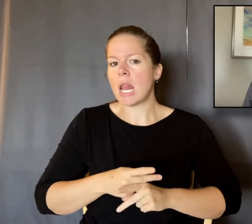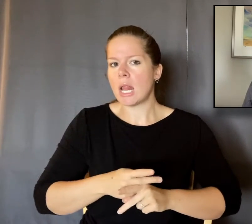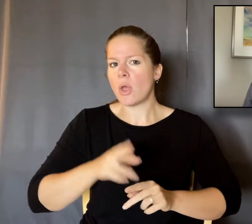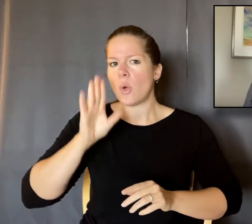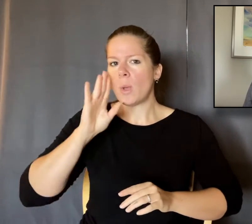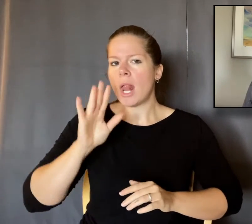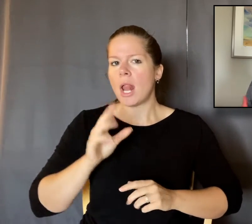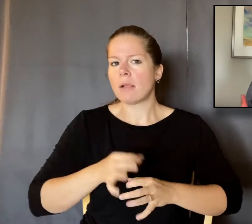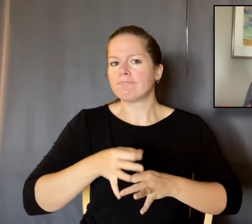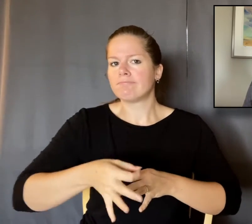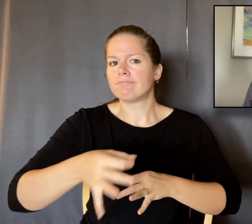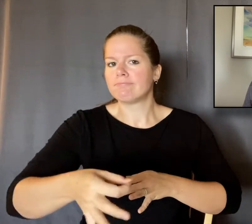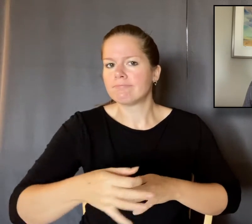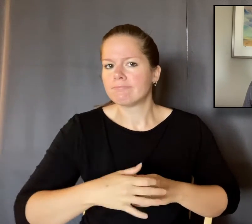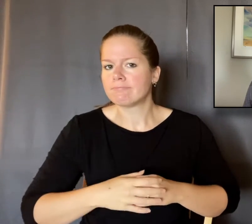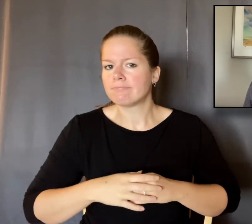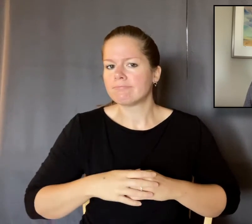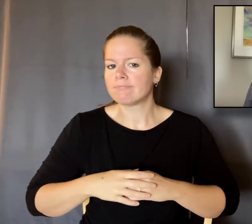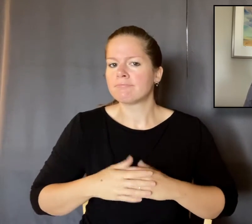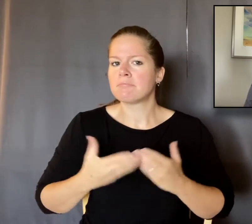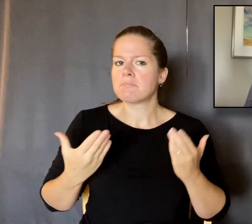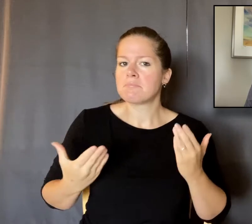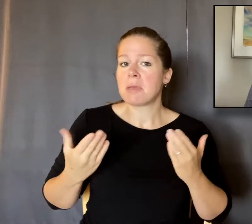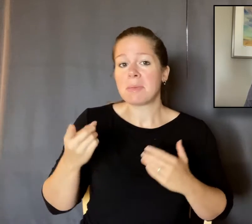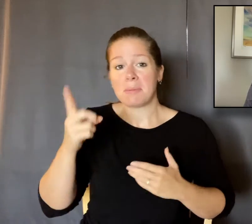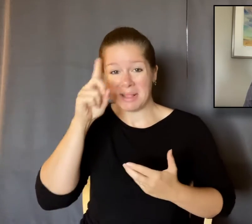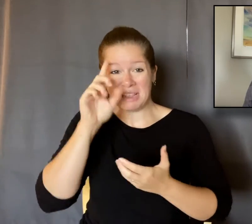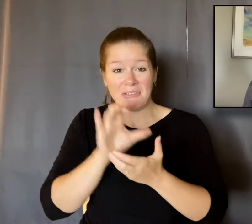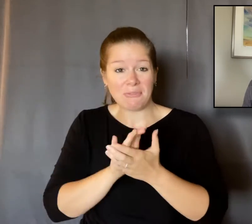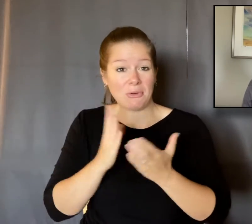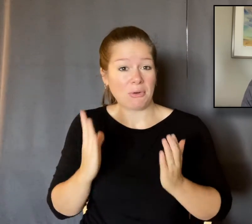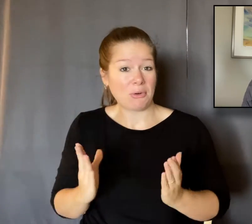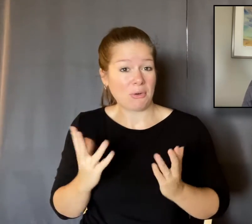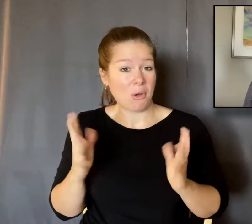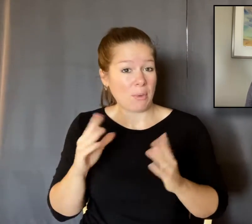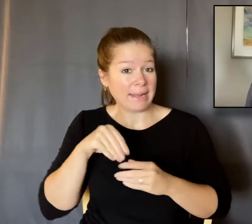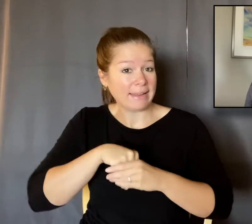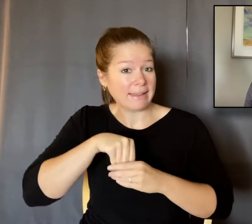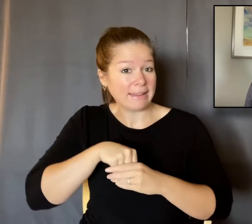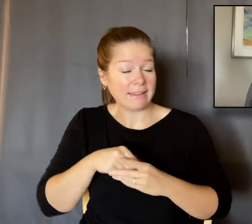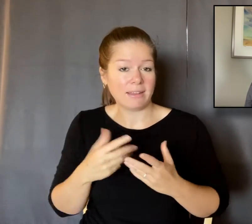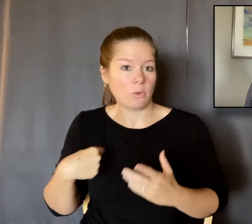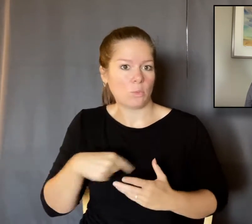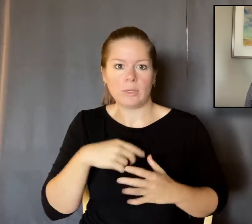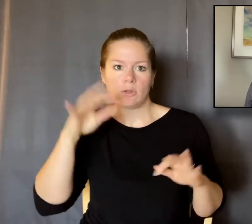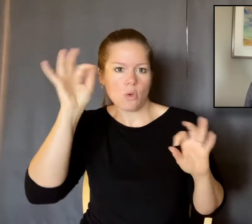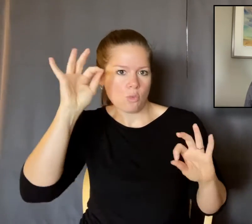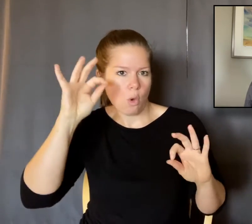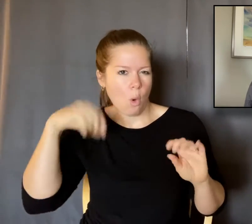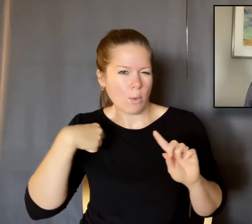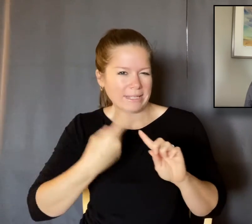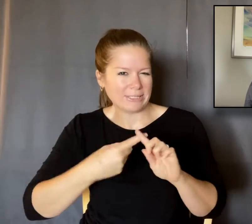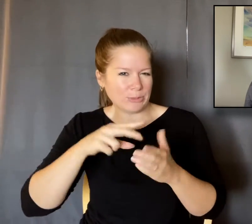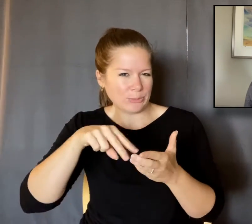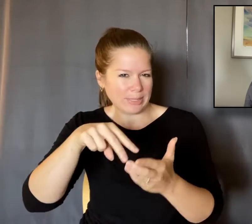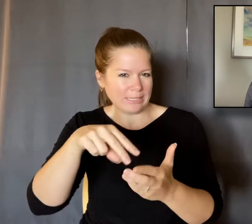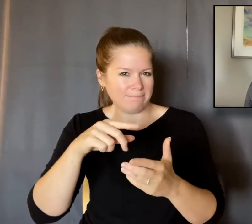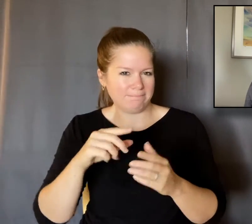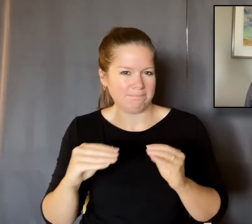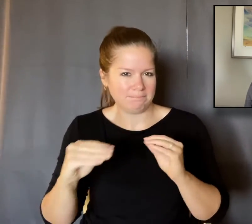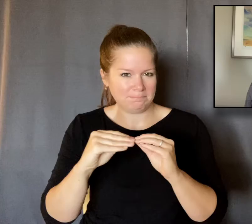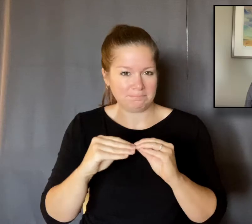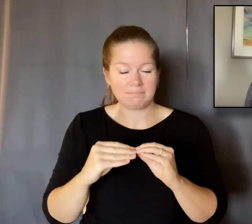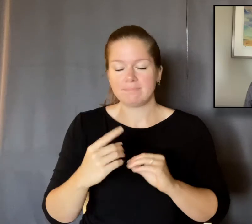workers, maybe sensing some conviction, maybe a believer. We don't know until we keep reading and we find him give orders to